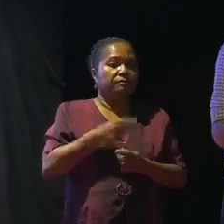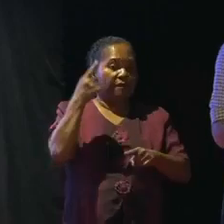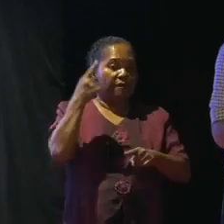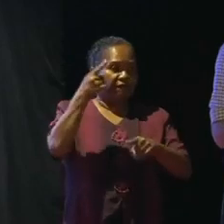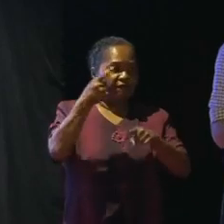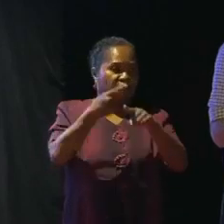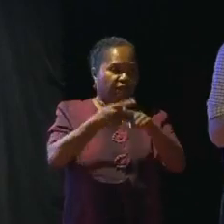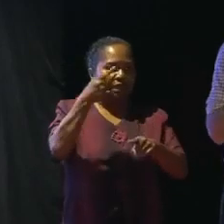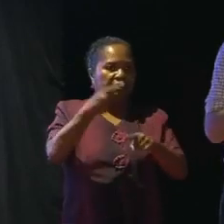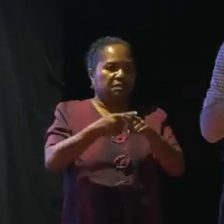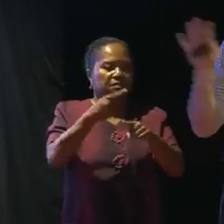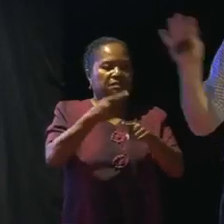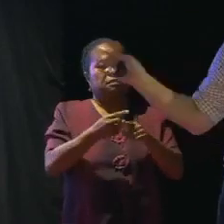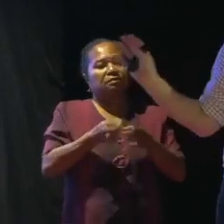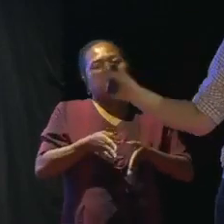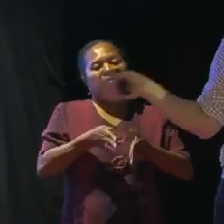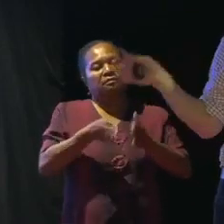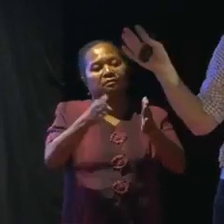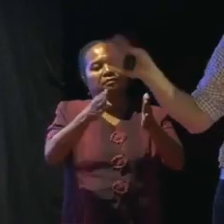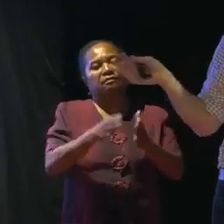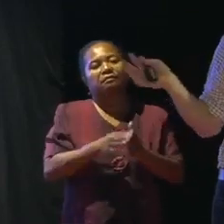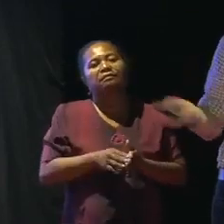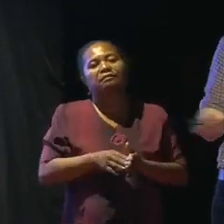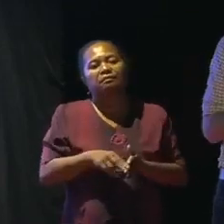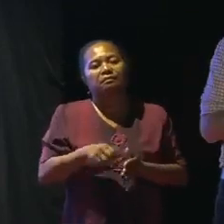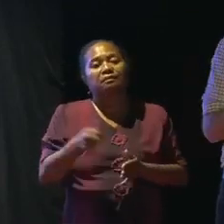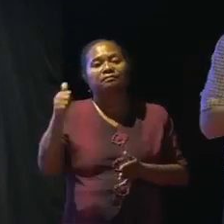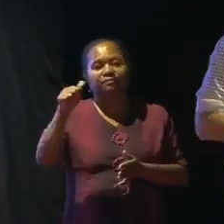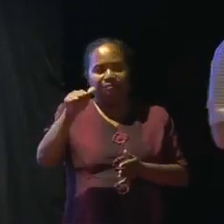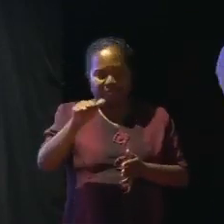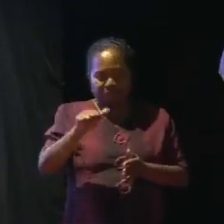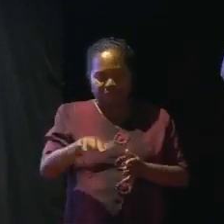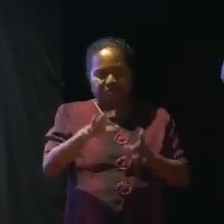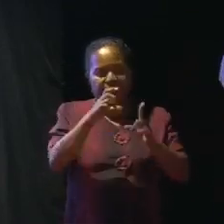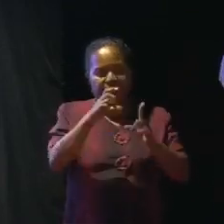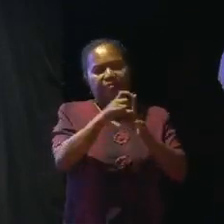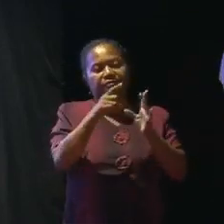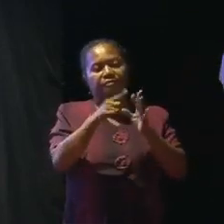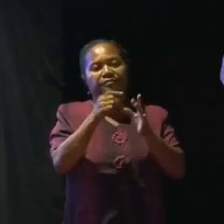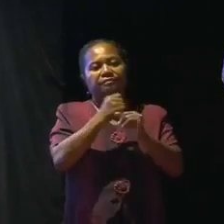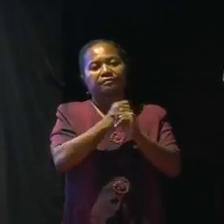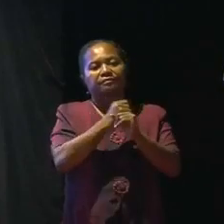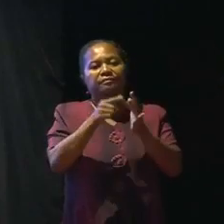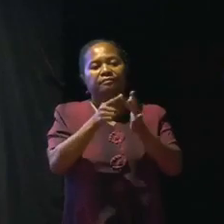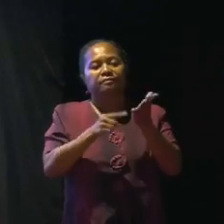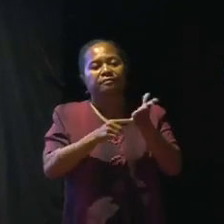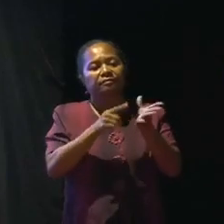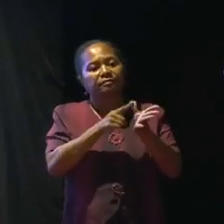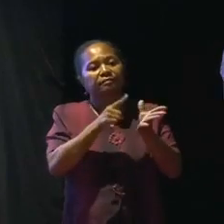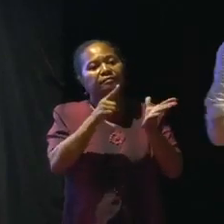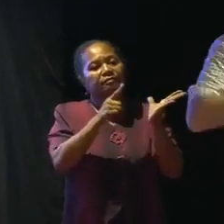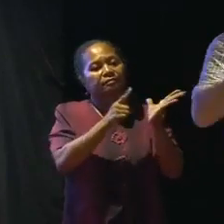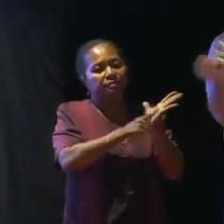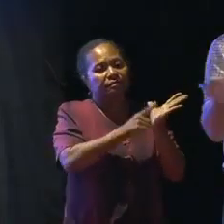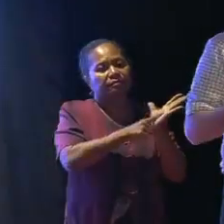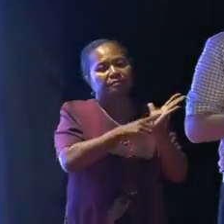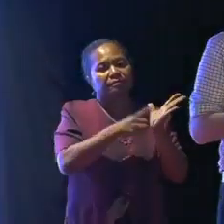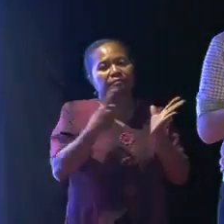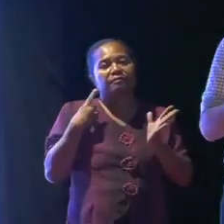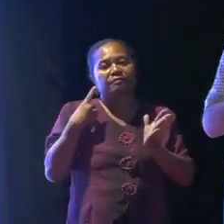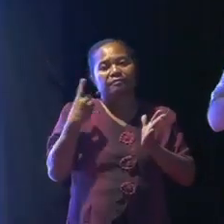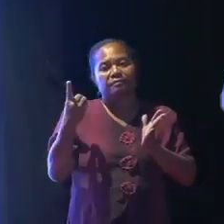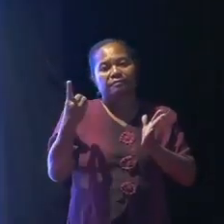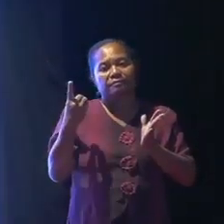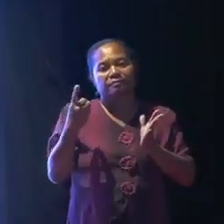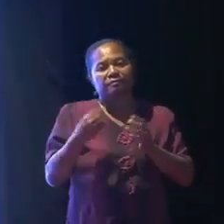faster processing time just by the nature of it already being digital rather than a paper-based system where you have your lodgement and you have to hand